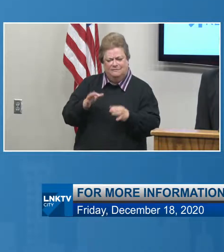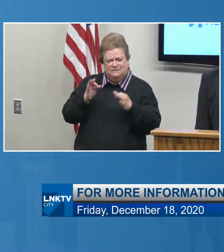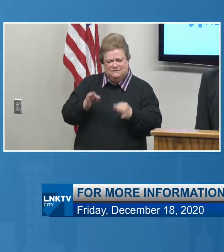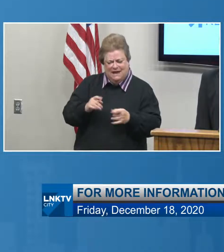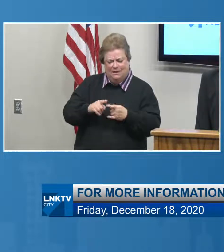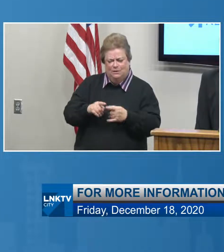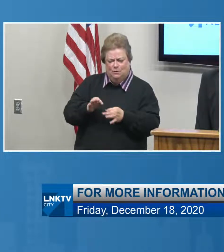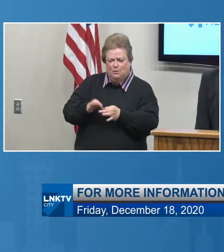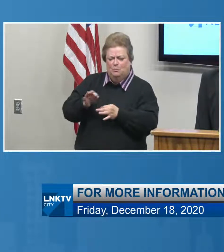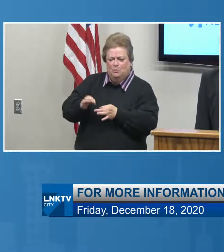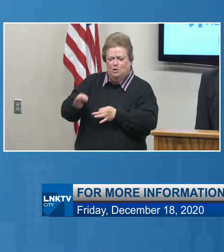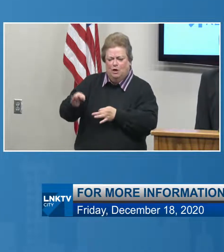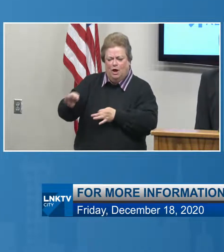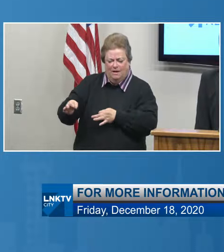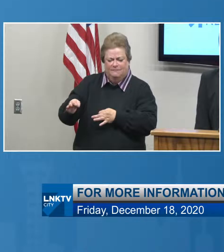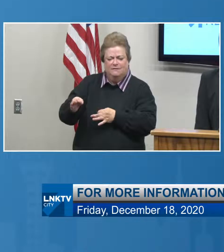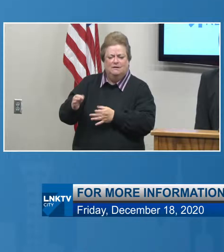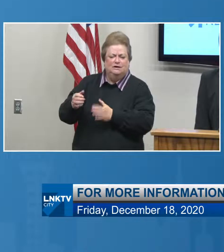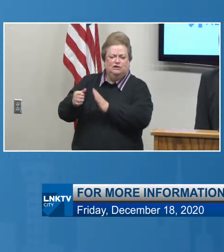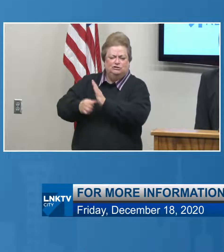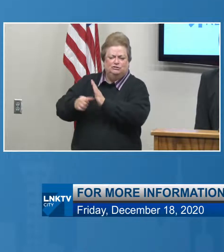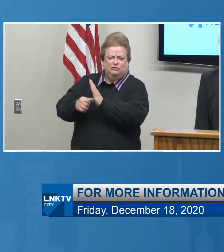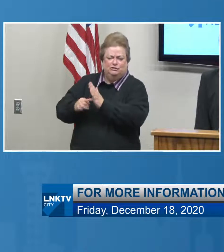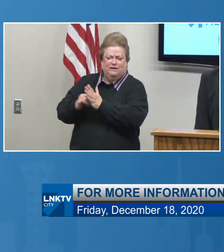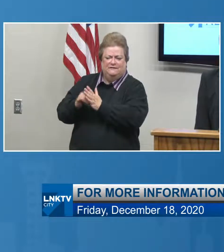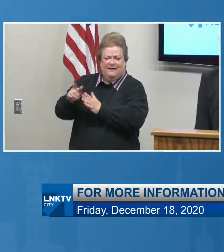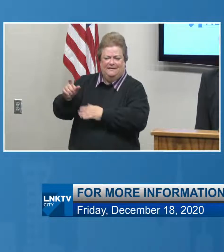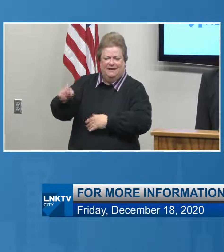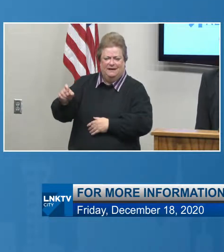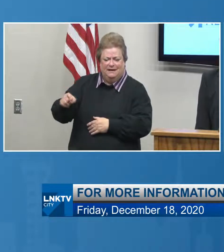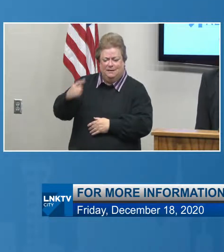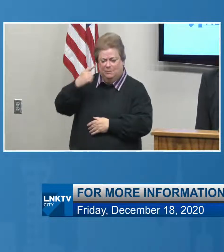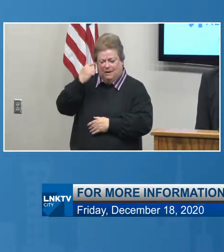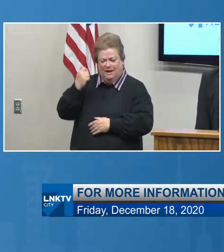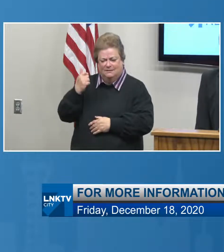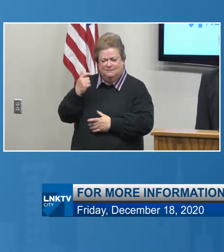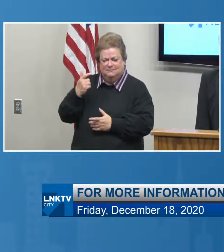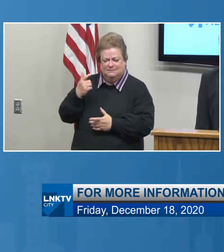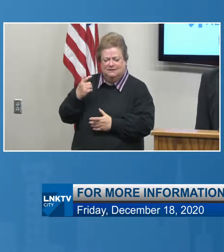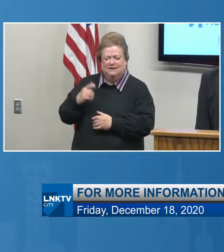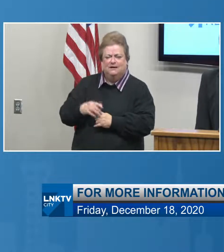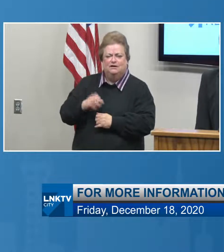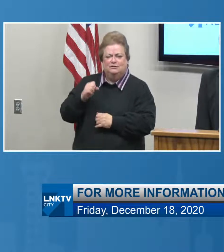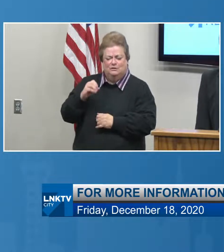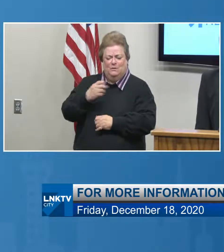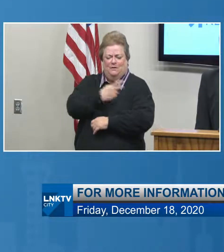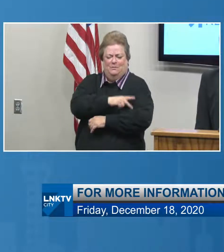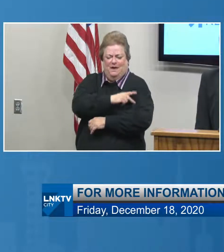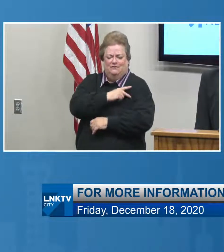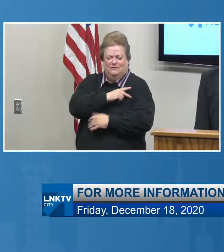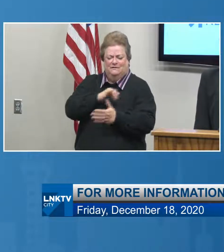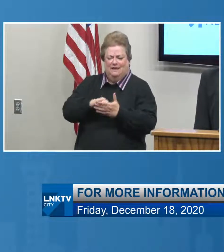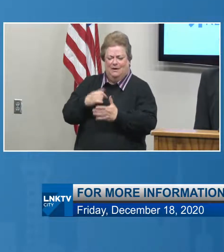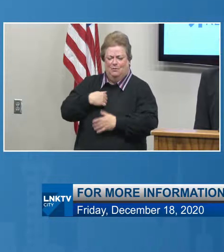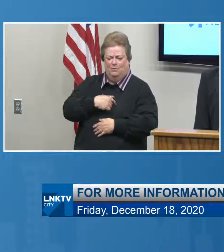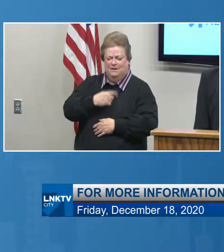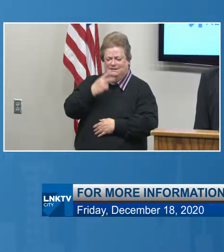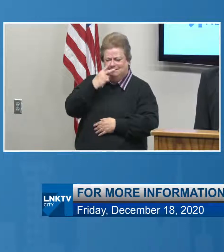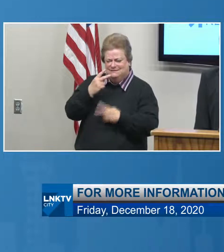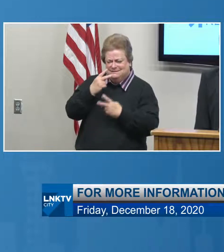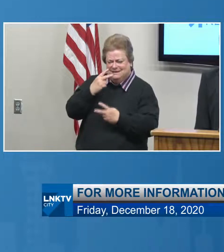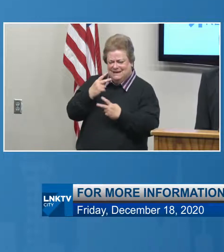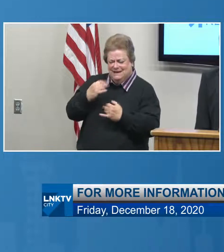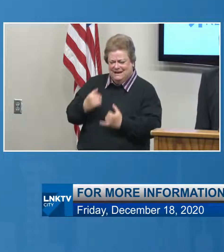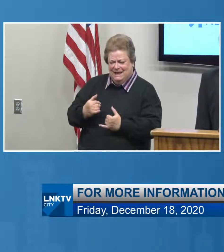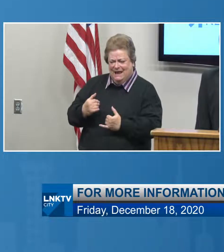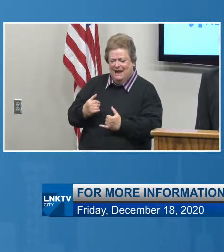medical procedures, things that they need to have done due to the pandemic. And so the patients that we are seeing, many of those elective